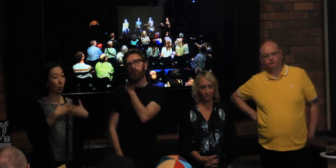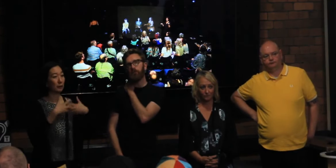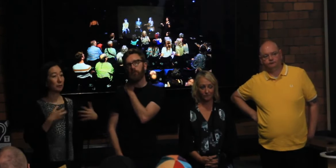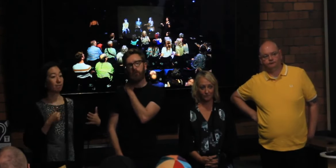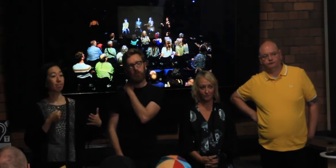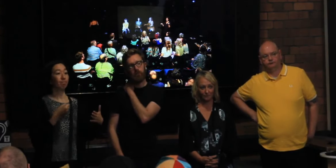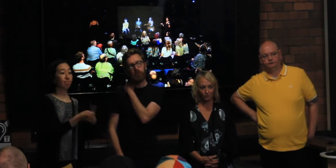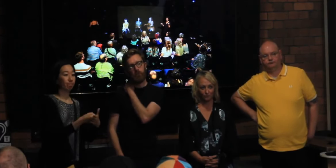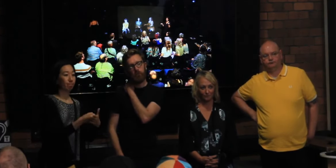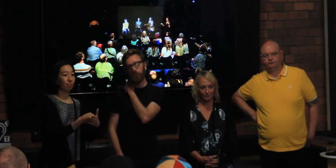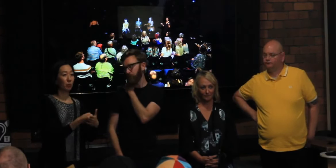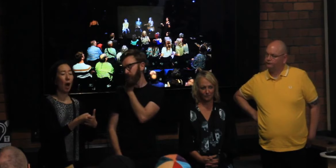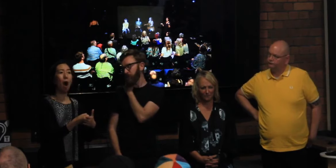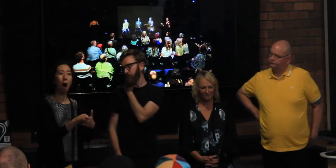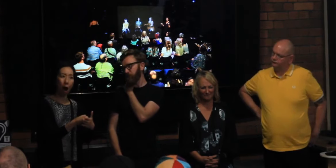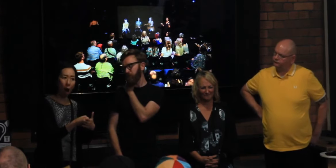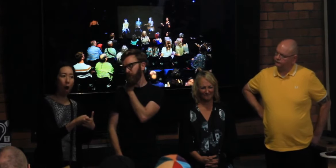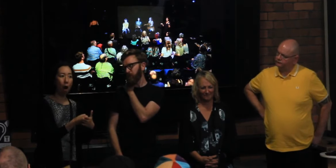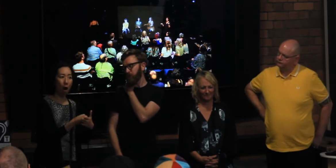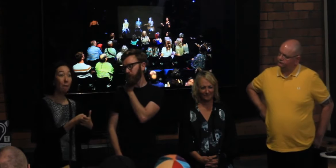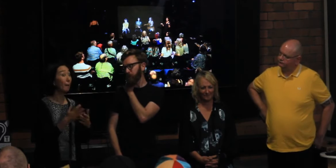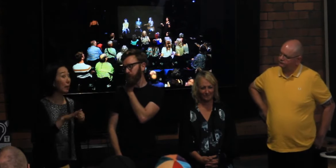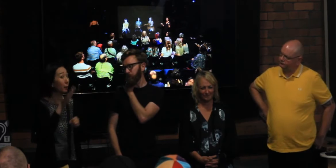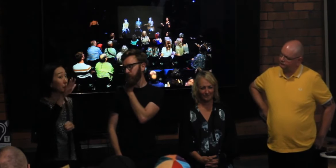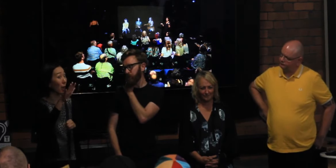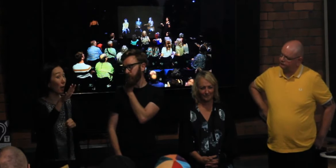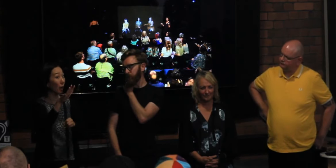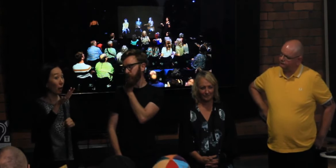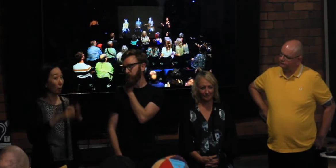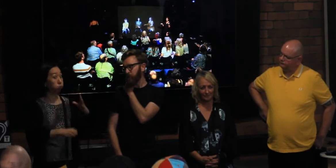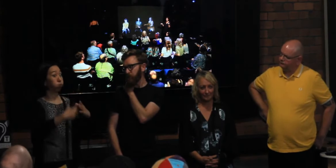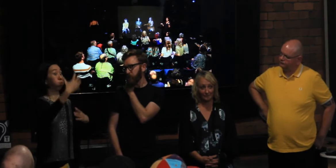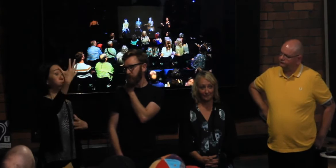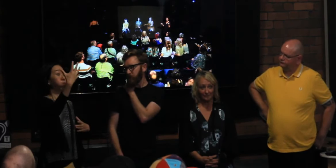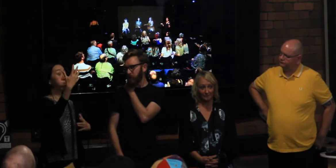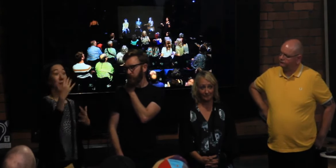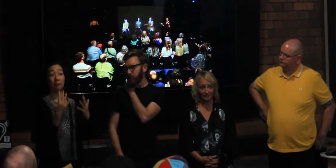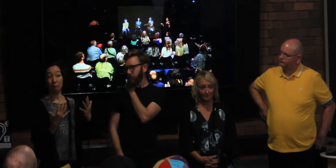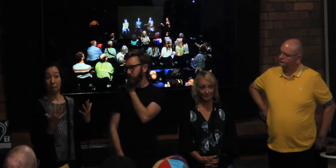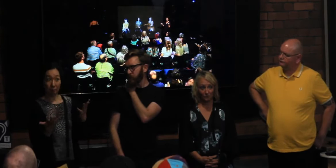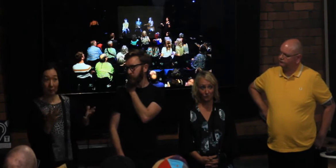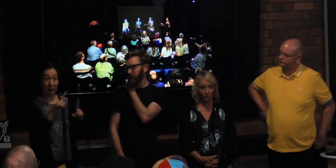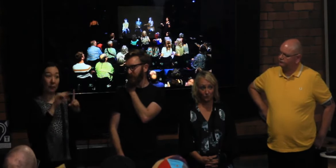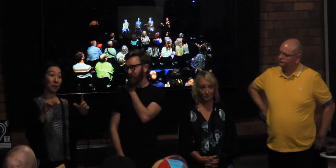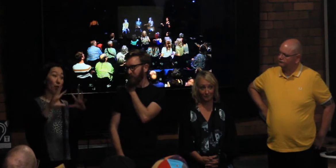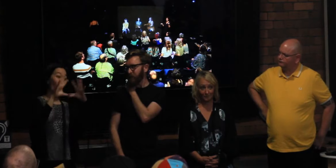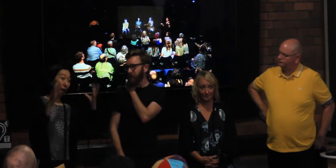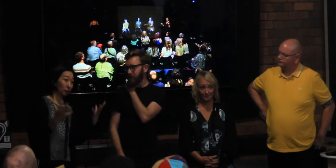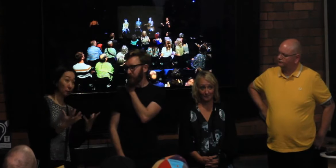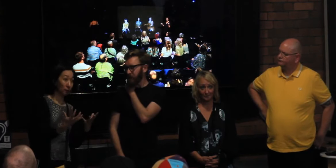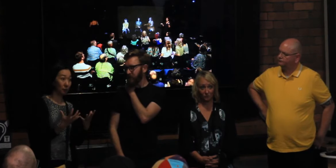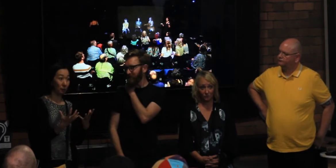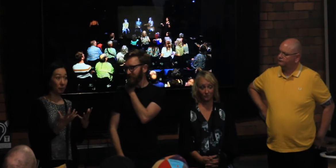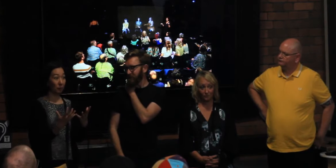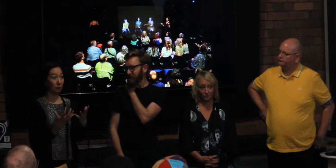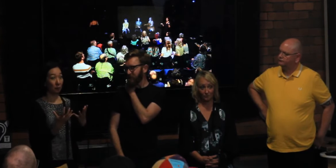the Woojer strap, the technology was limited, but, you know, in future, who knows where this can lead us?